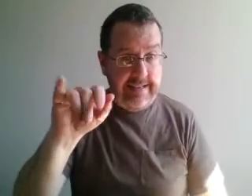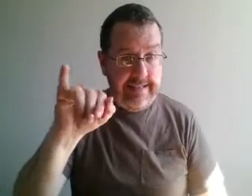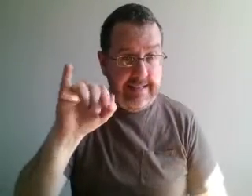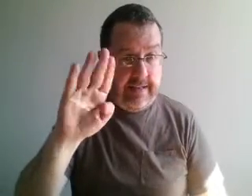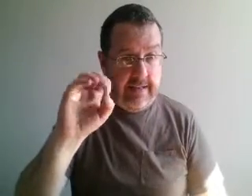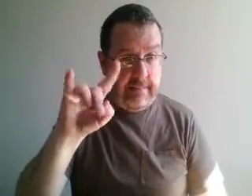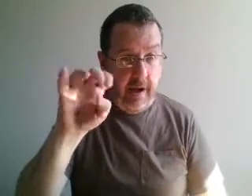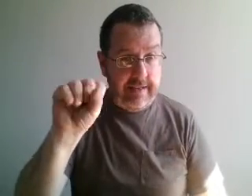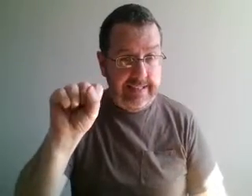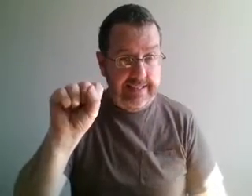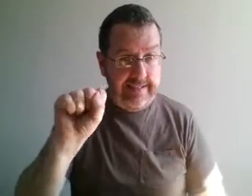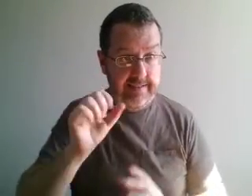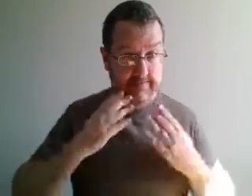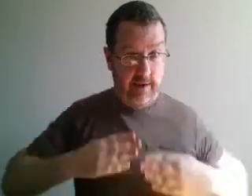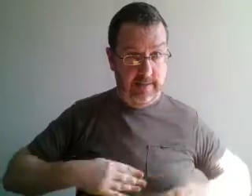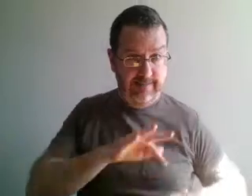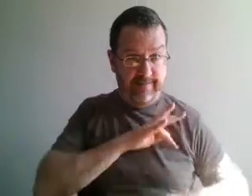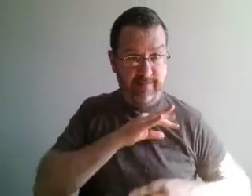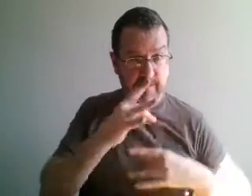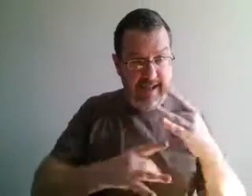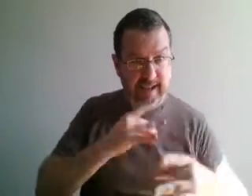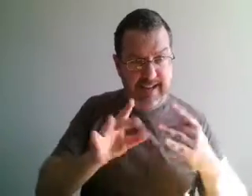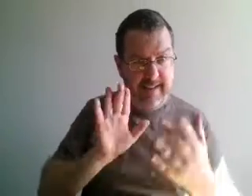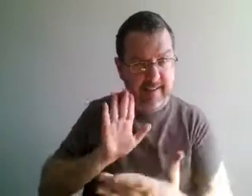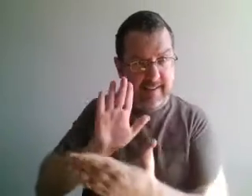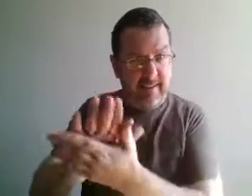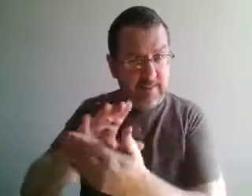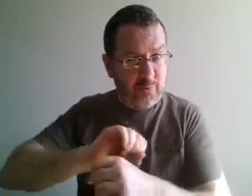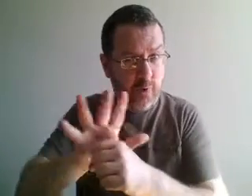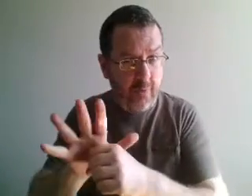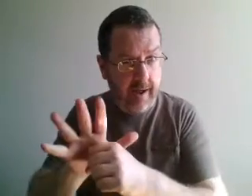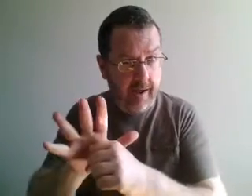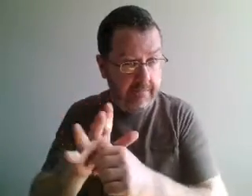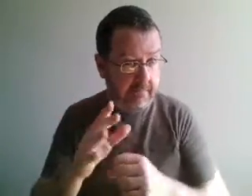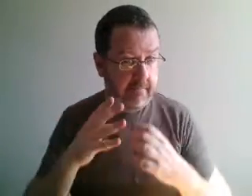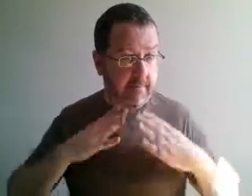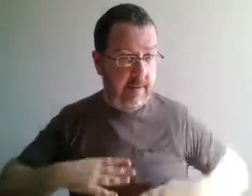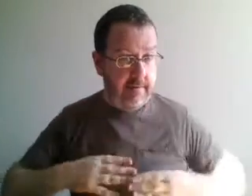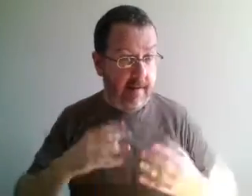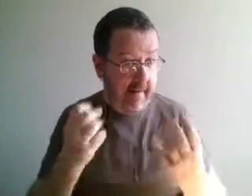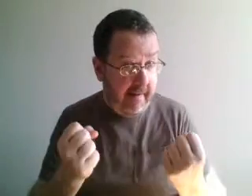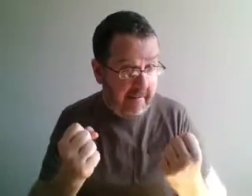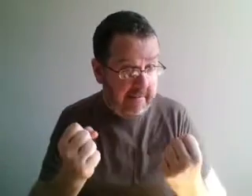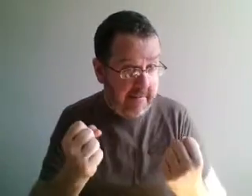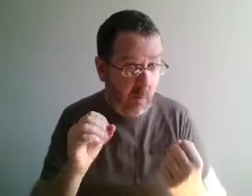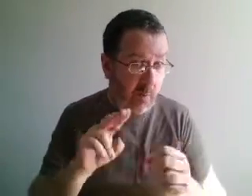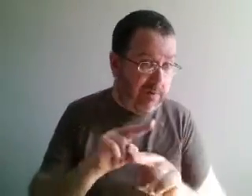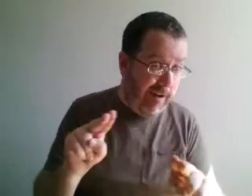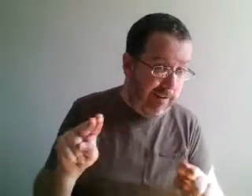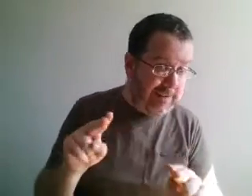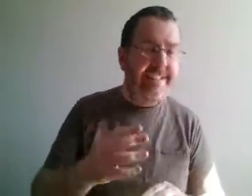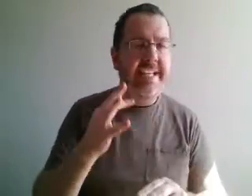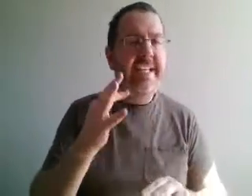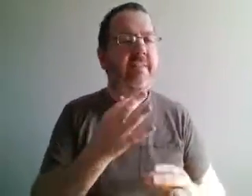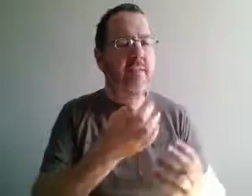widely available. So you can check people's blood to see if they have developed the antibody and that it's